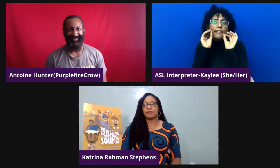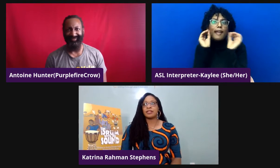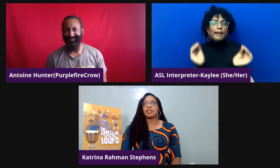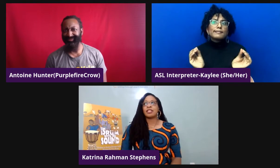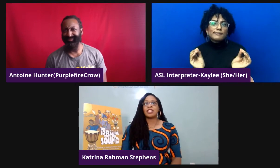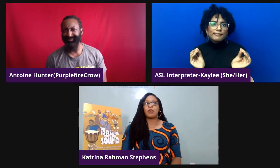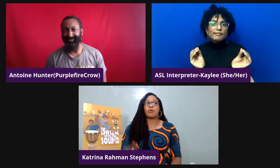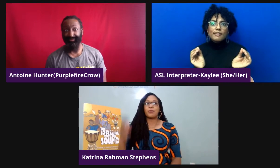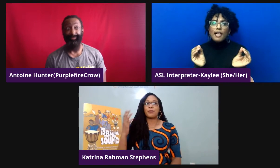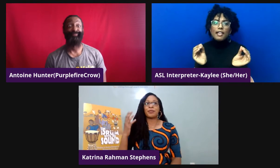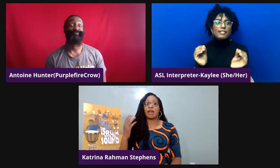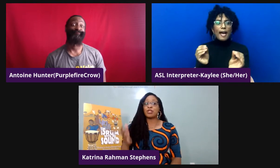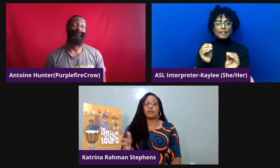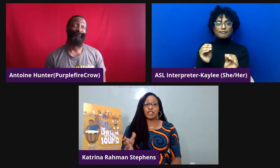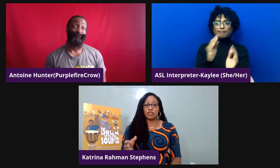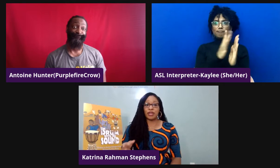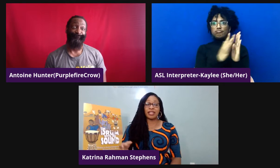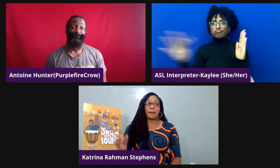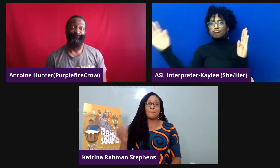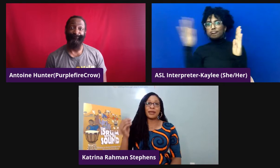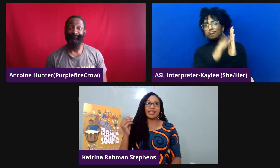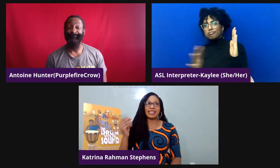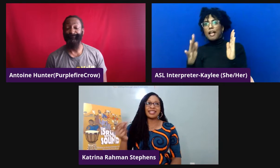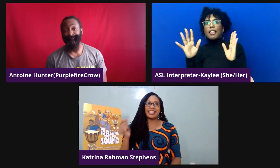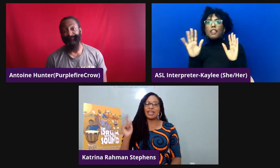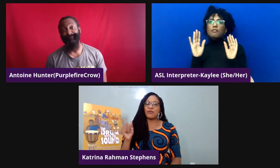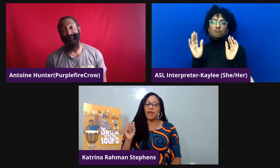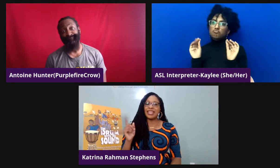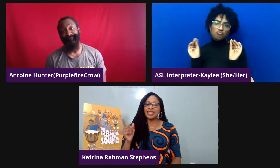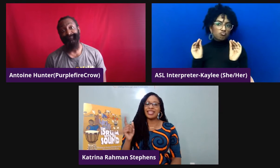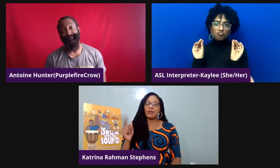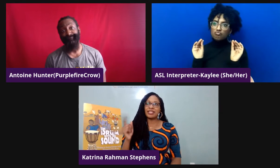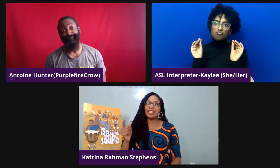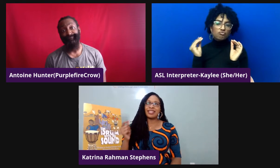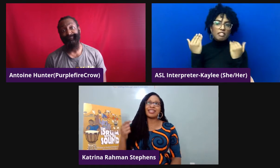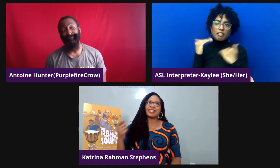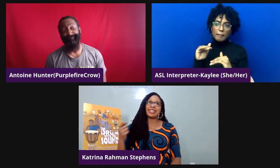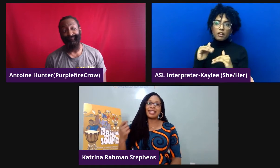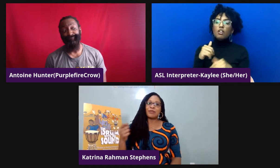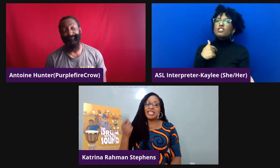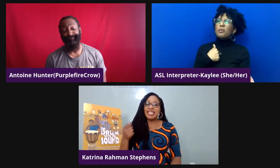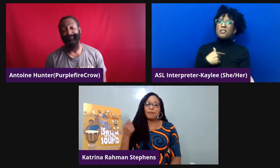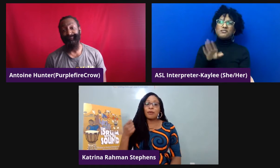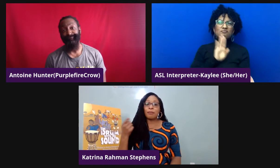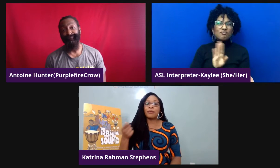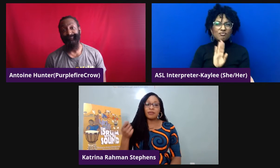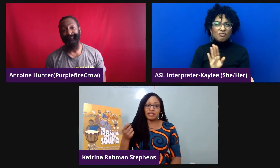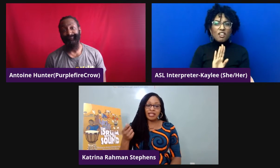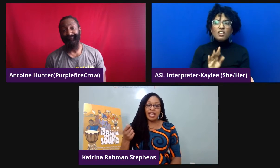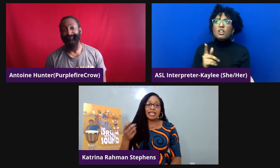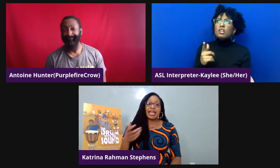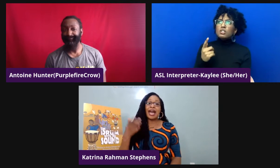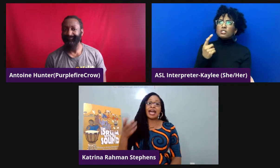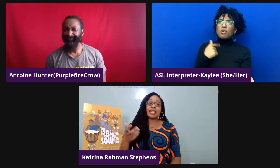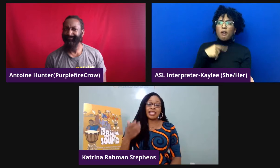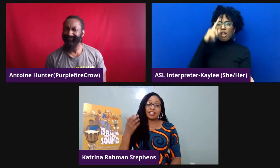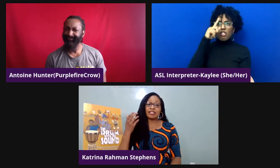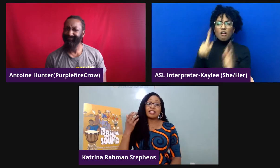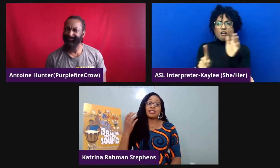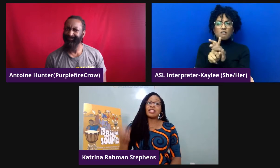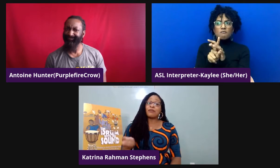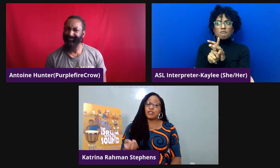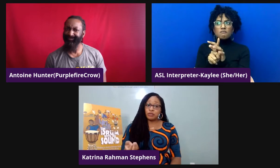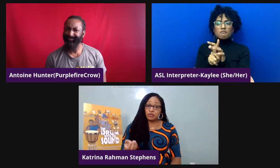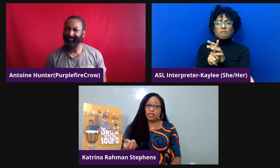limited. So I was frustrated, but right then I was thinking we need more books that